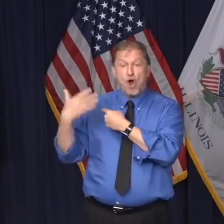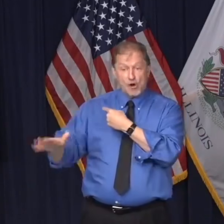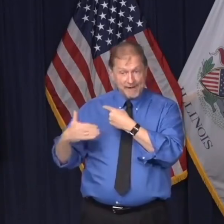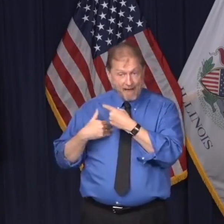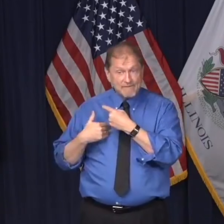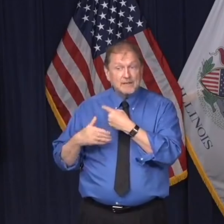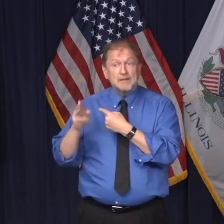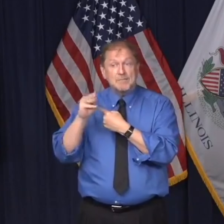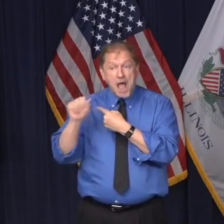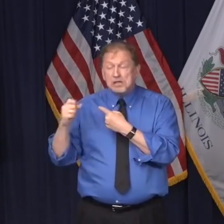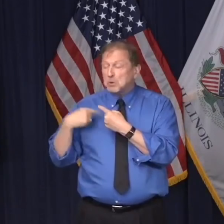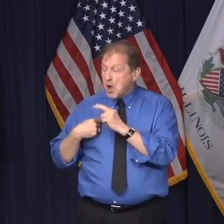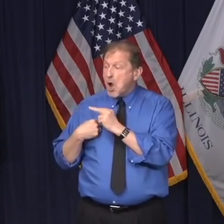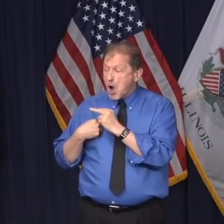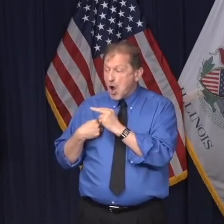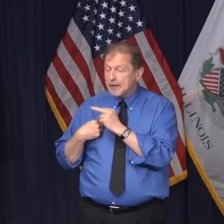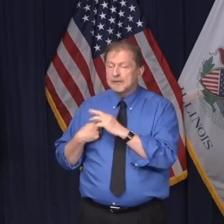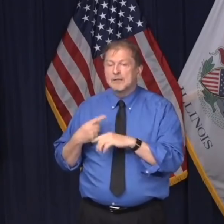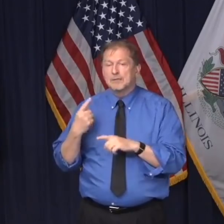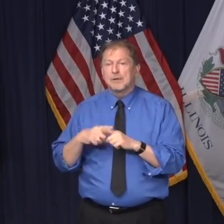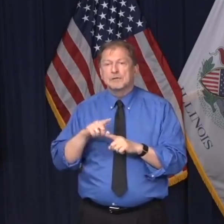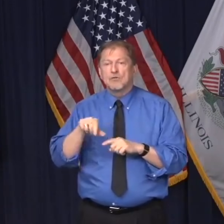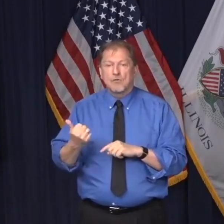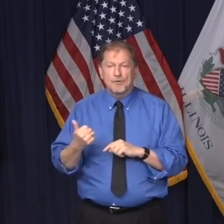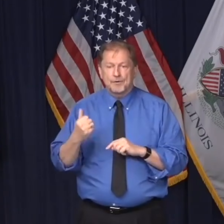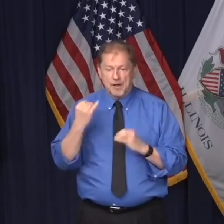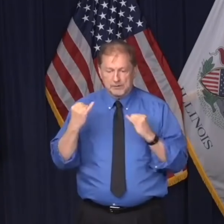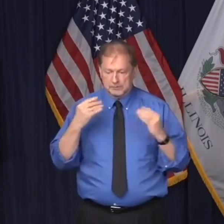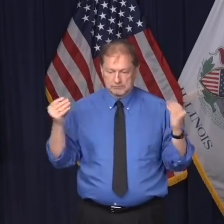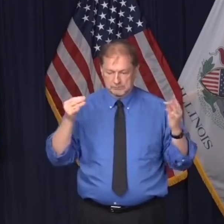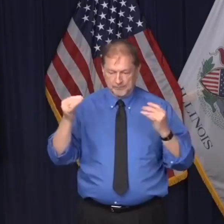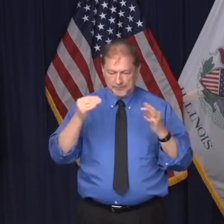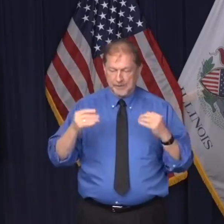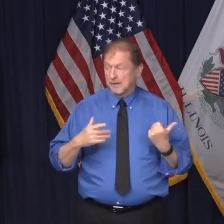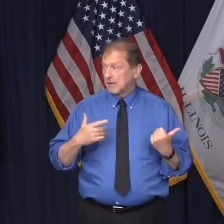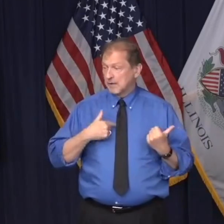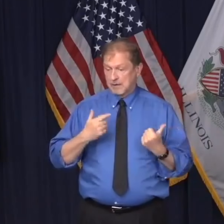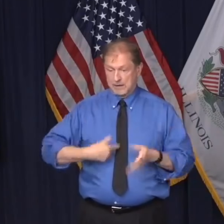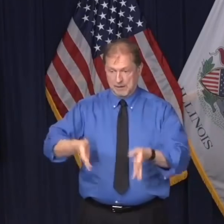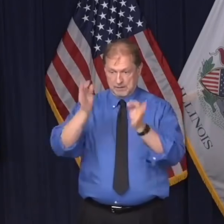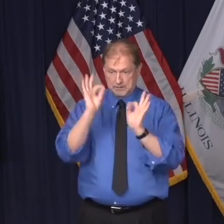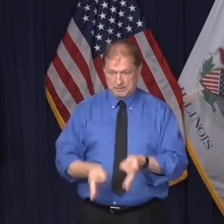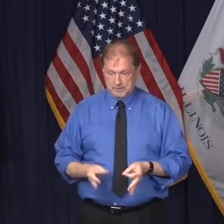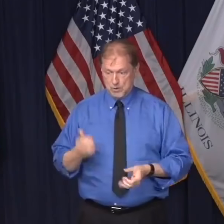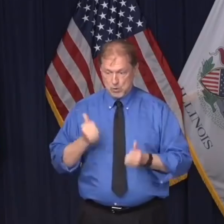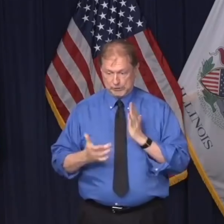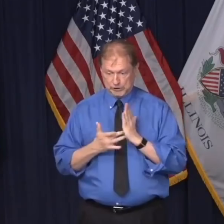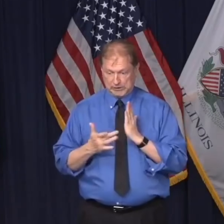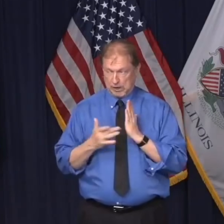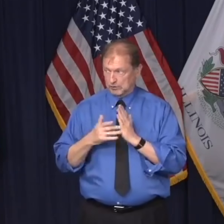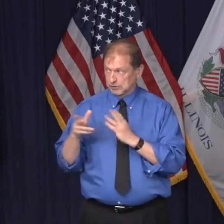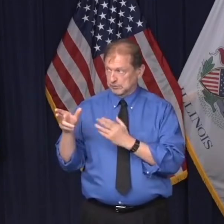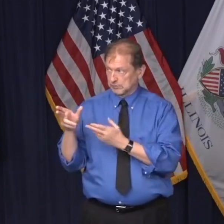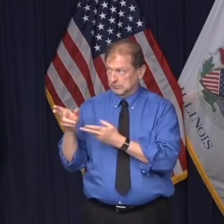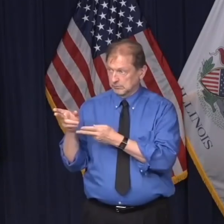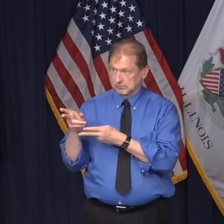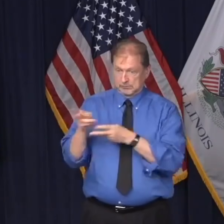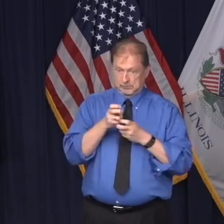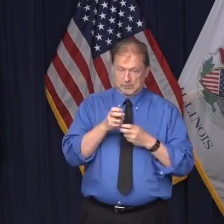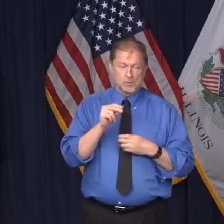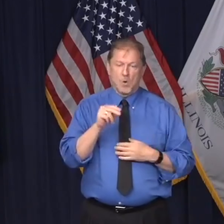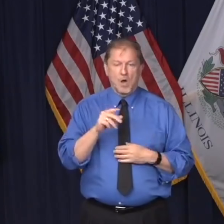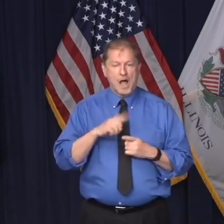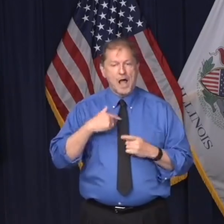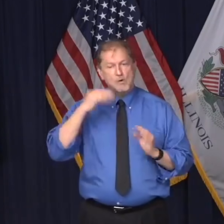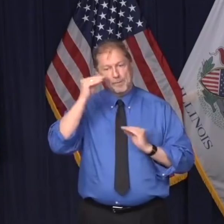particular, but I'm going to take a look at all of it and we'll make a decision. I will not be the final arbiter of which technology gets chosen, but I have some